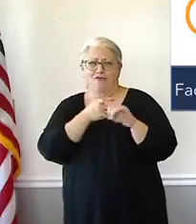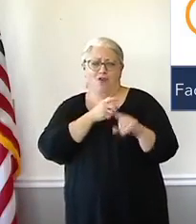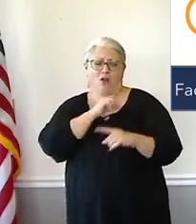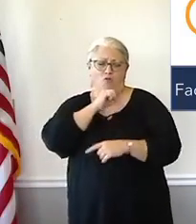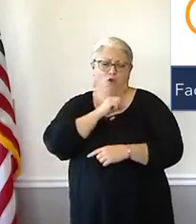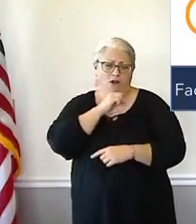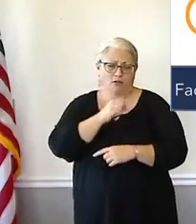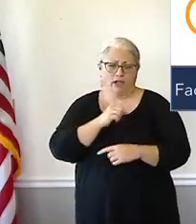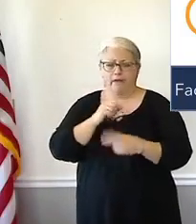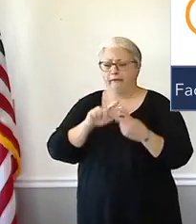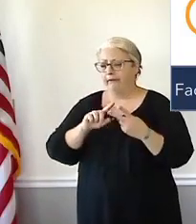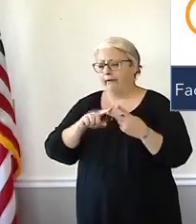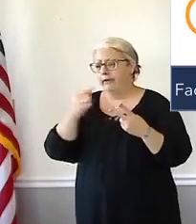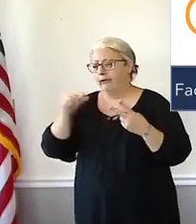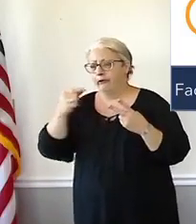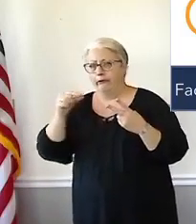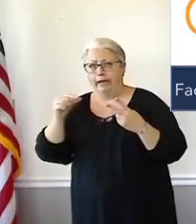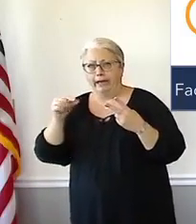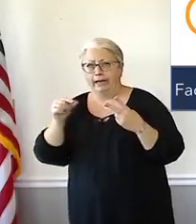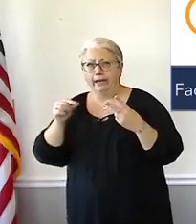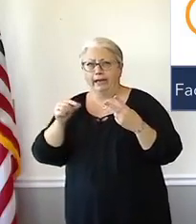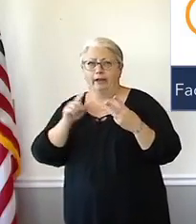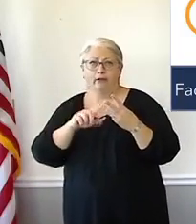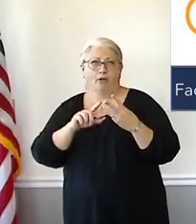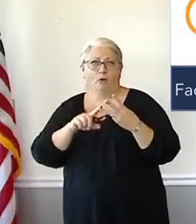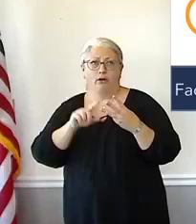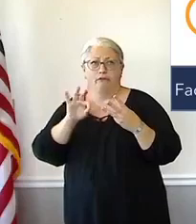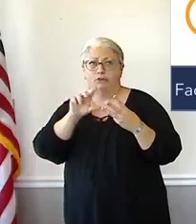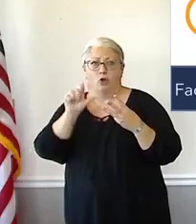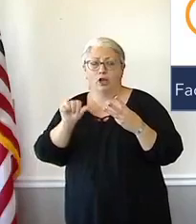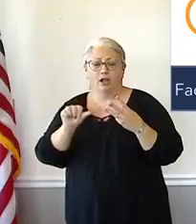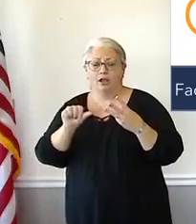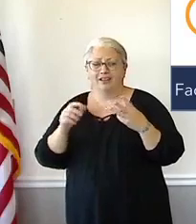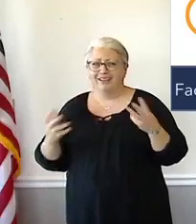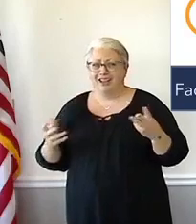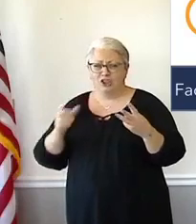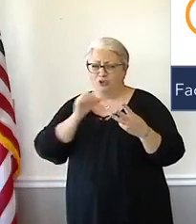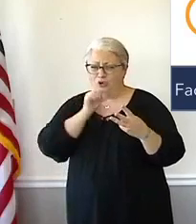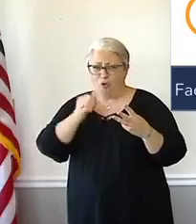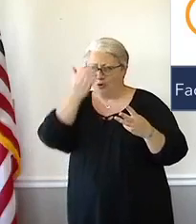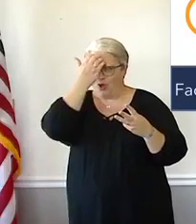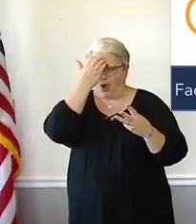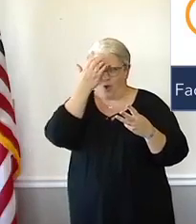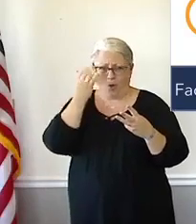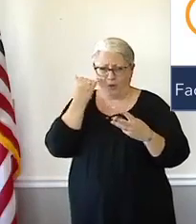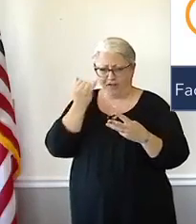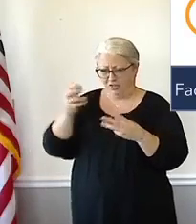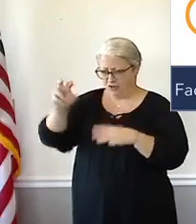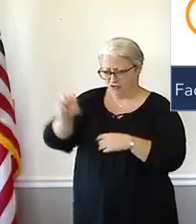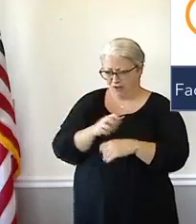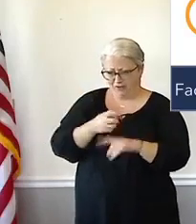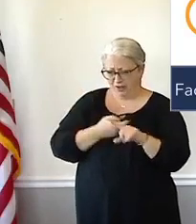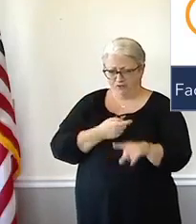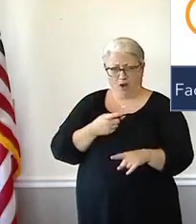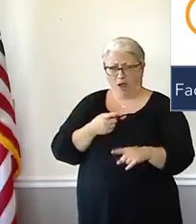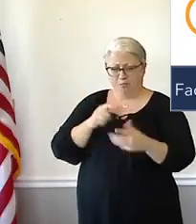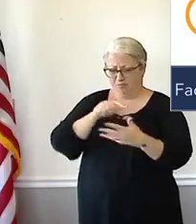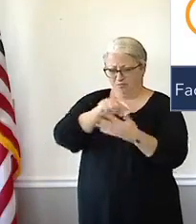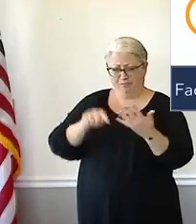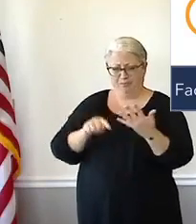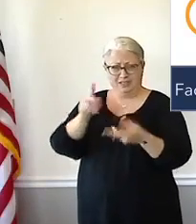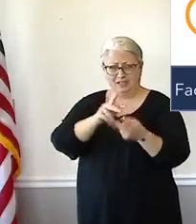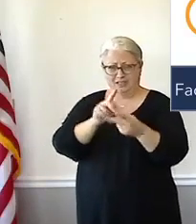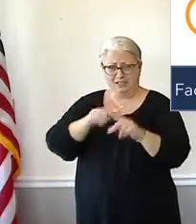Rockland County, Greene County, or quite frankly, Florida. They don't necessarily announce themselves. So we are saying to folks who meet those